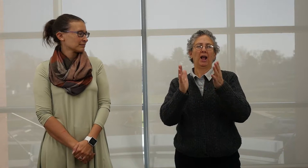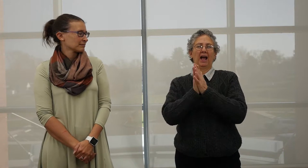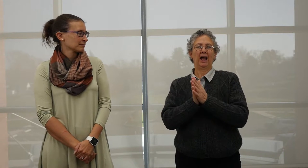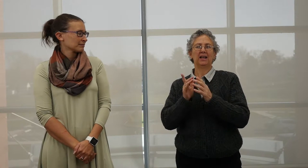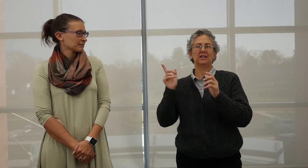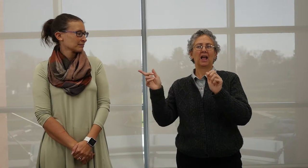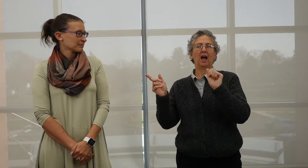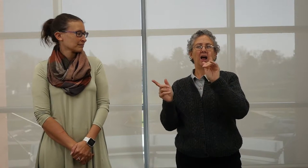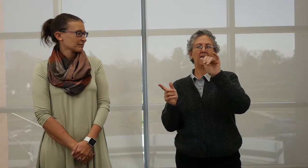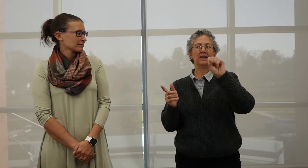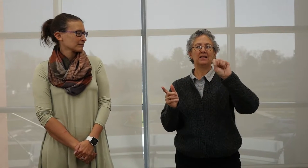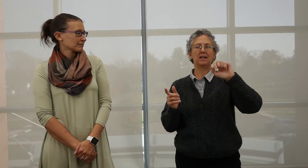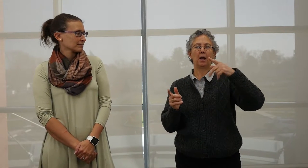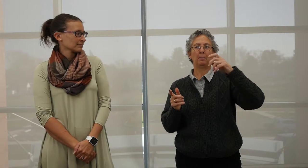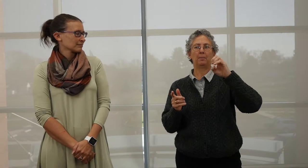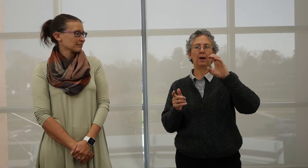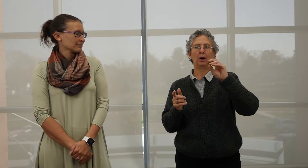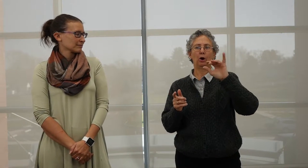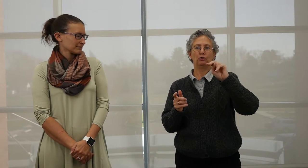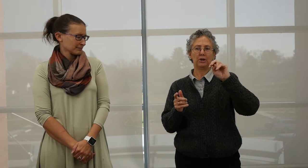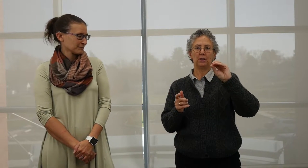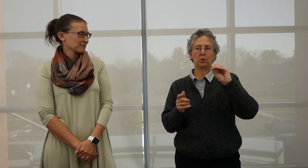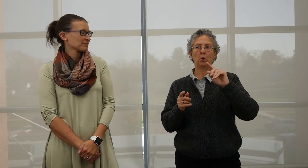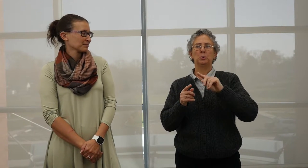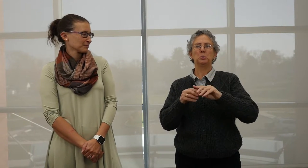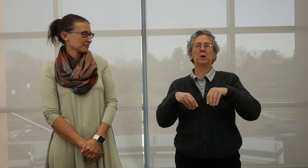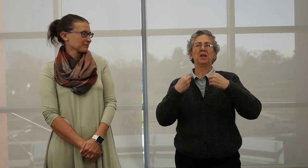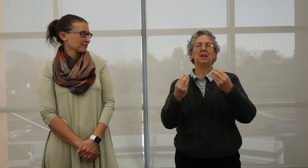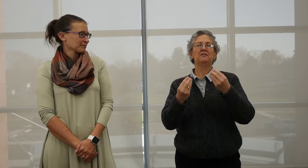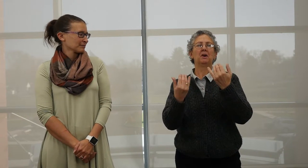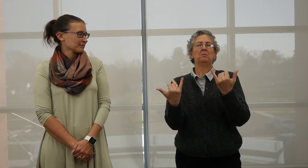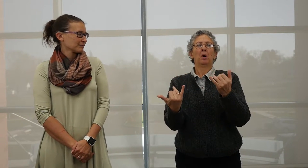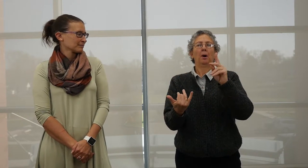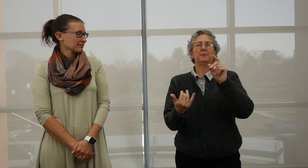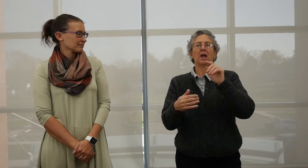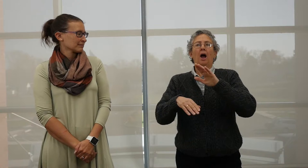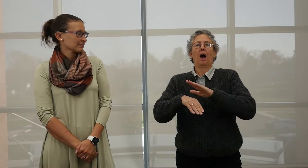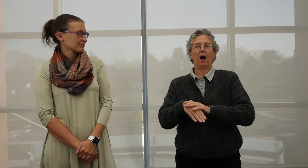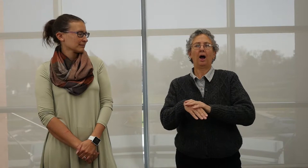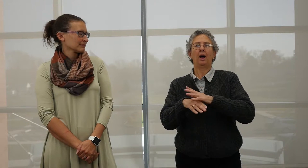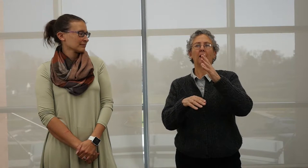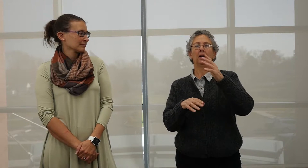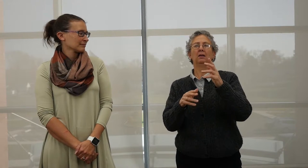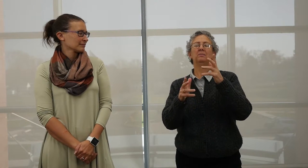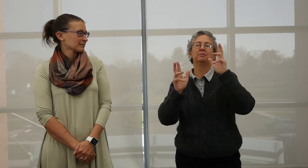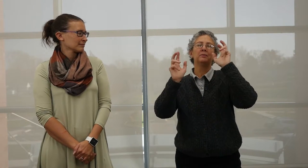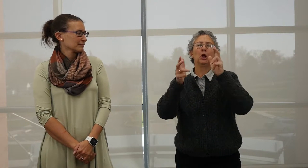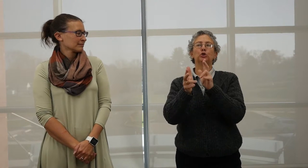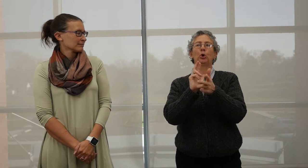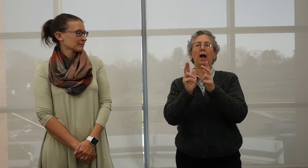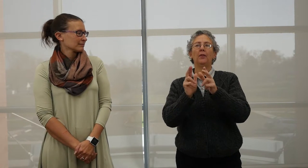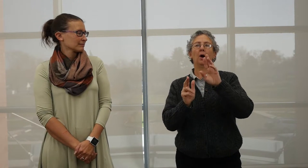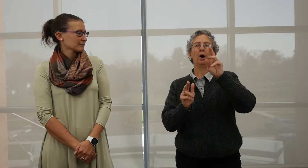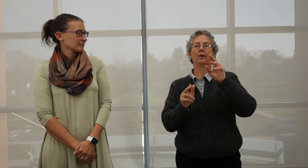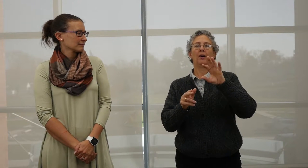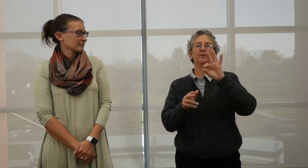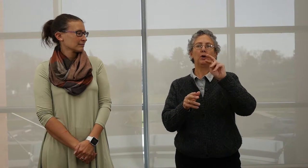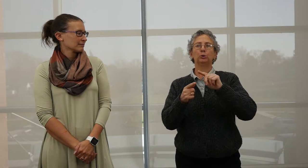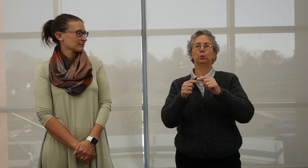So I've asked Alyssa Pecorino to provide an update on the triathlon, the Fun